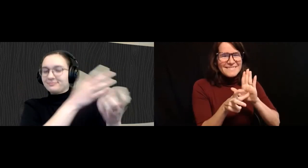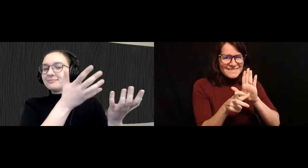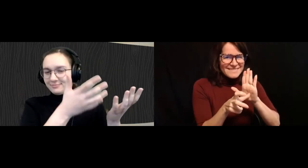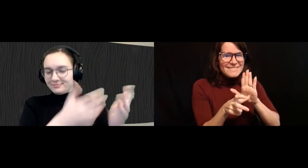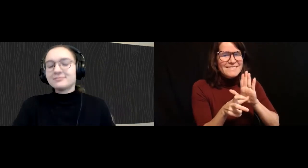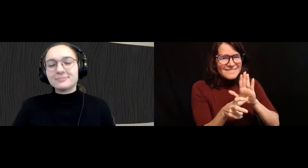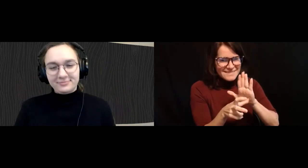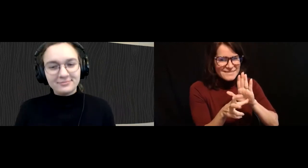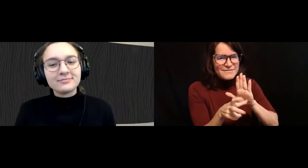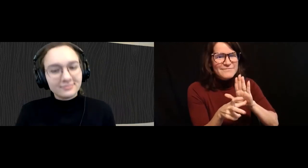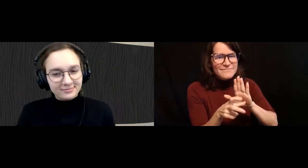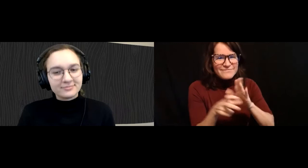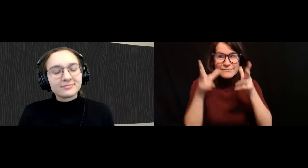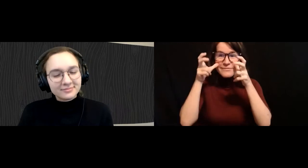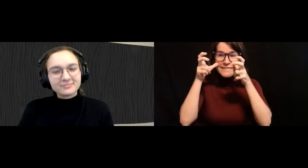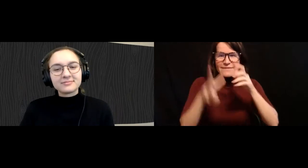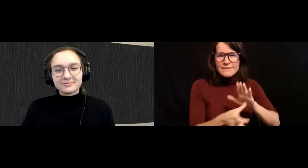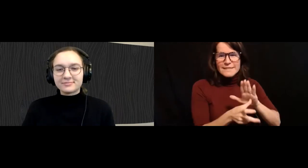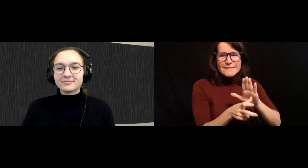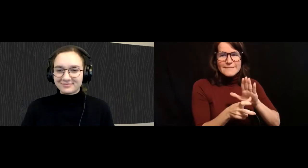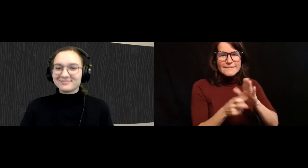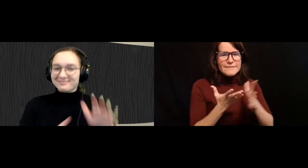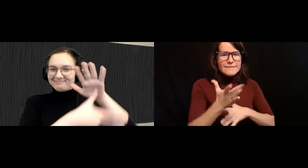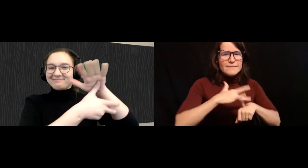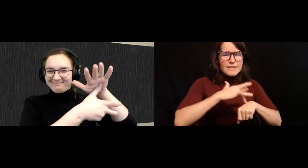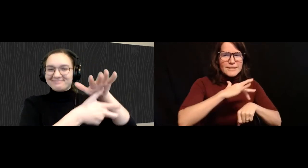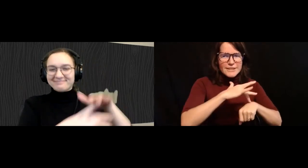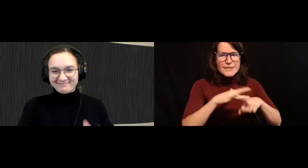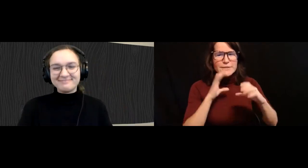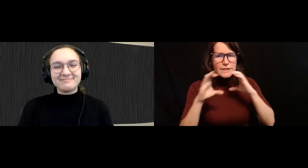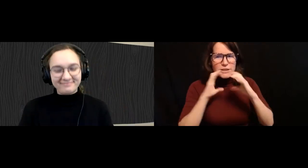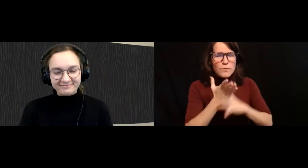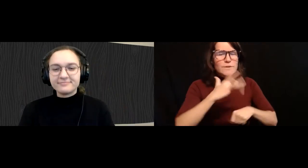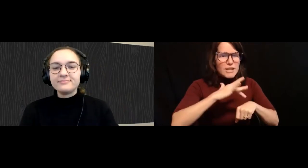Exactly. Yeah. This is the sign for it. If you can see what I'm signing here, that is the sign for